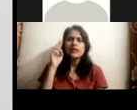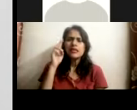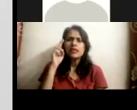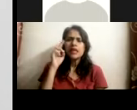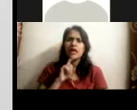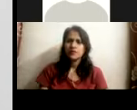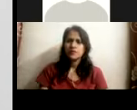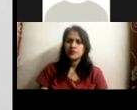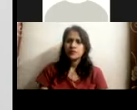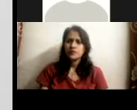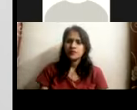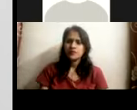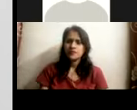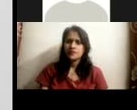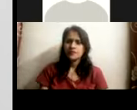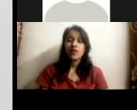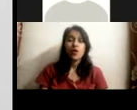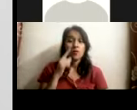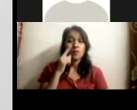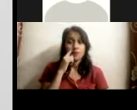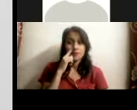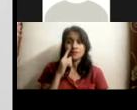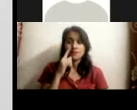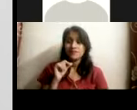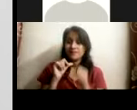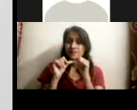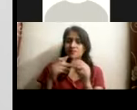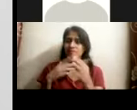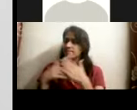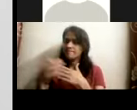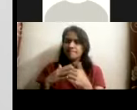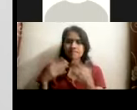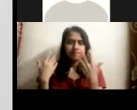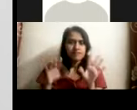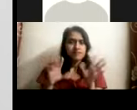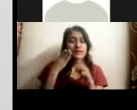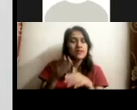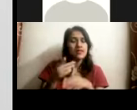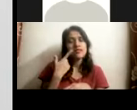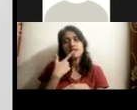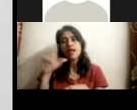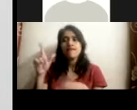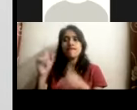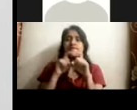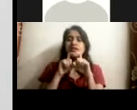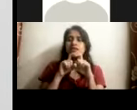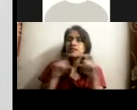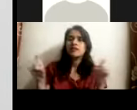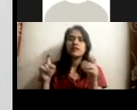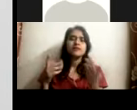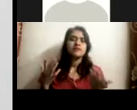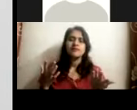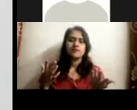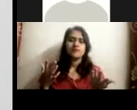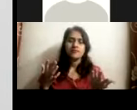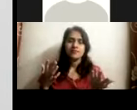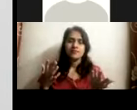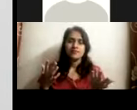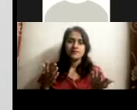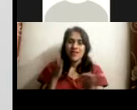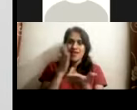Mostly like that. However, as I'm saying, it's not always very clear. The divisions are not very